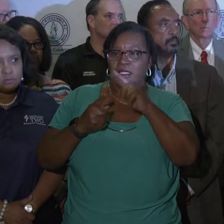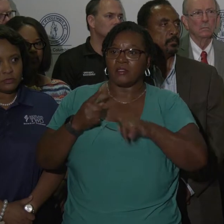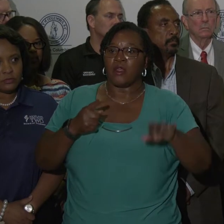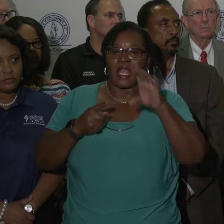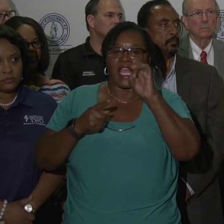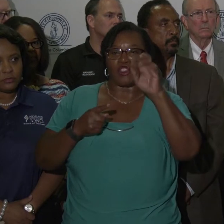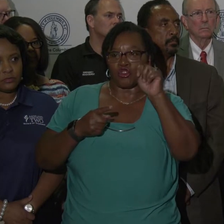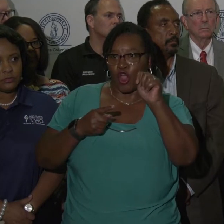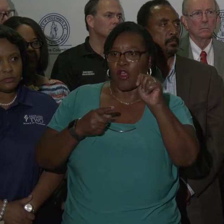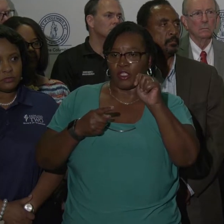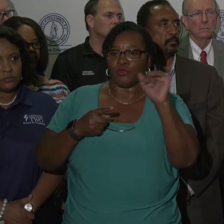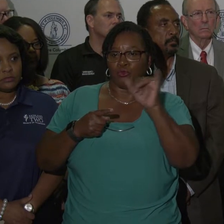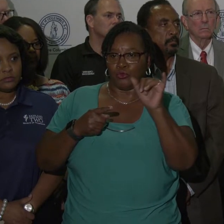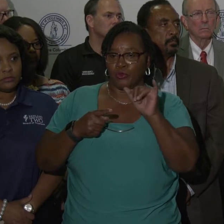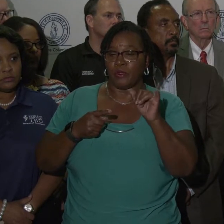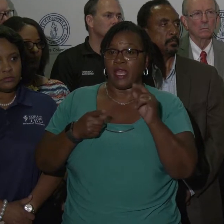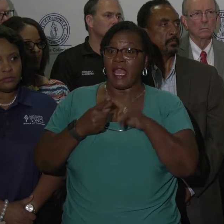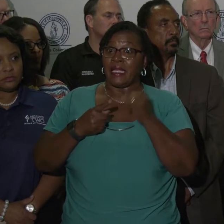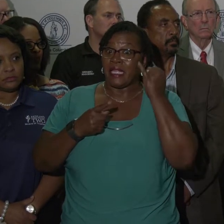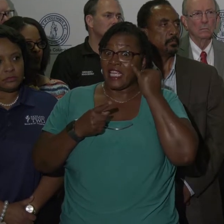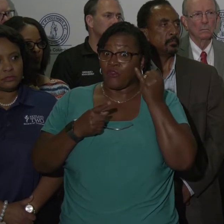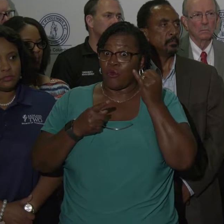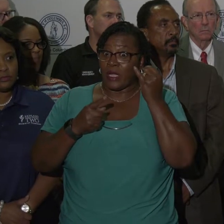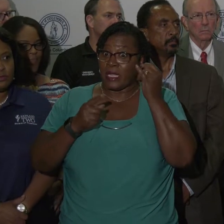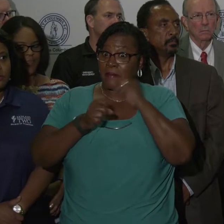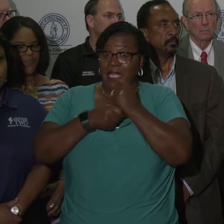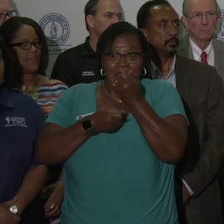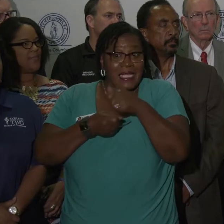DART paratransit service. If we do make any